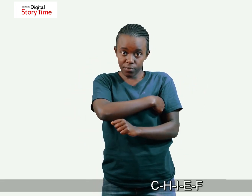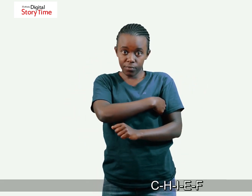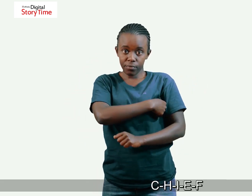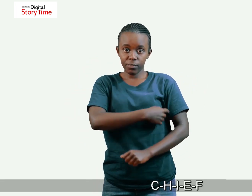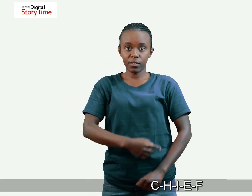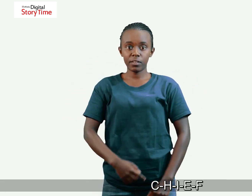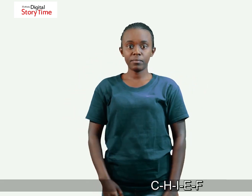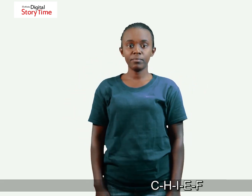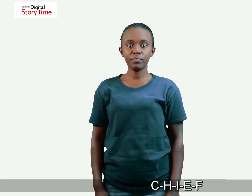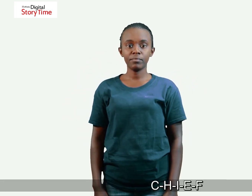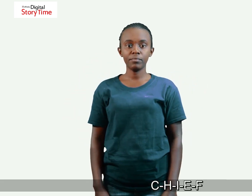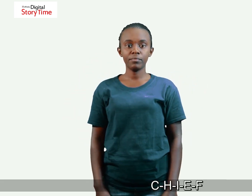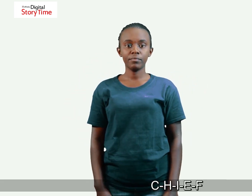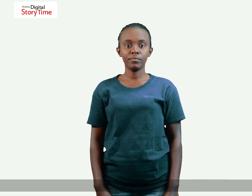Chief.